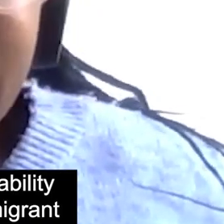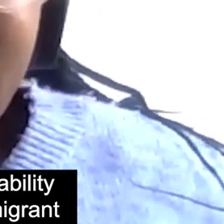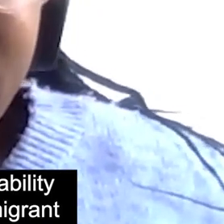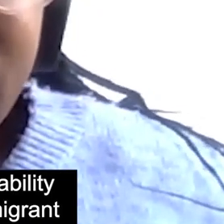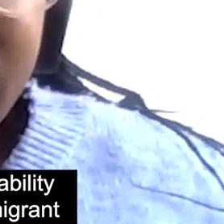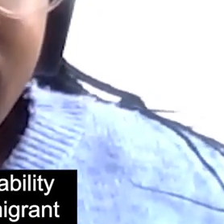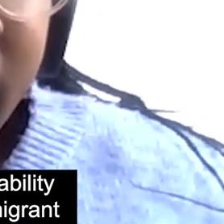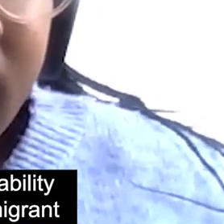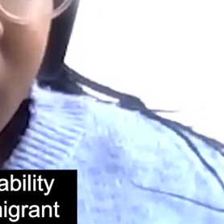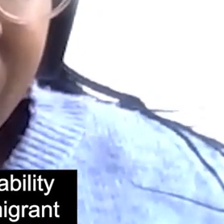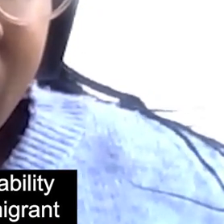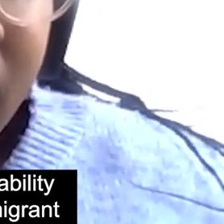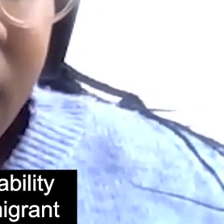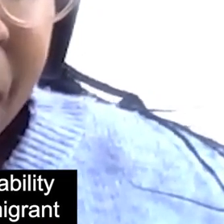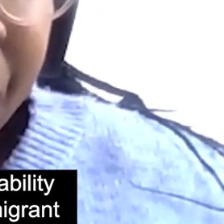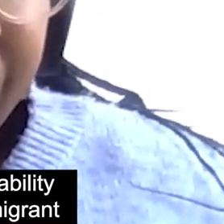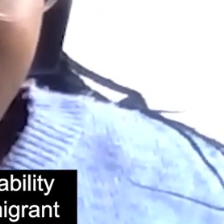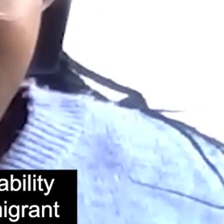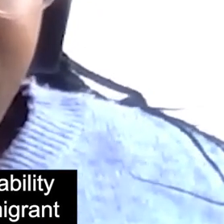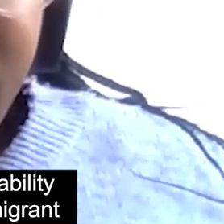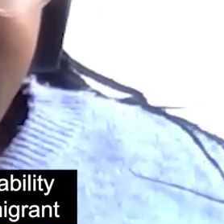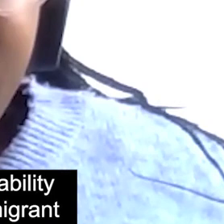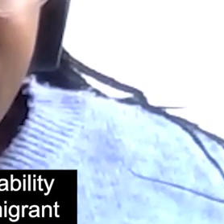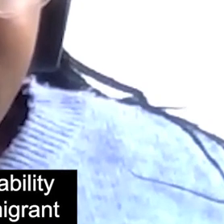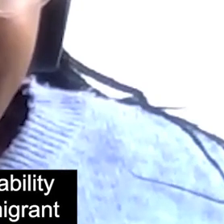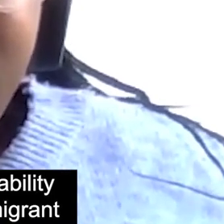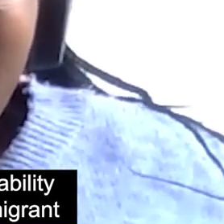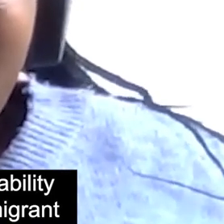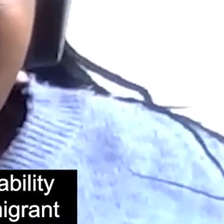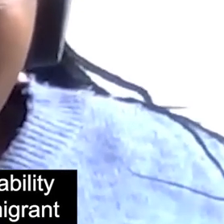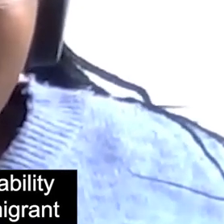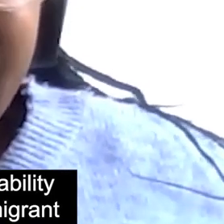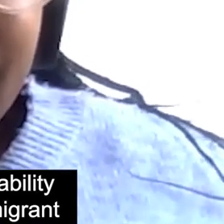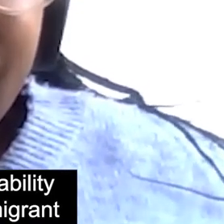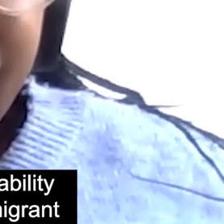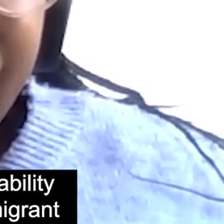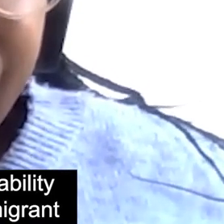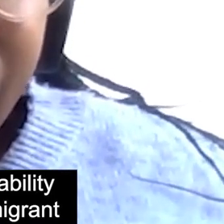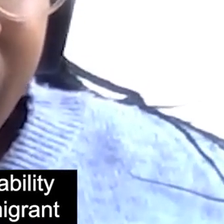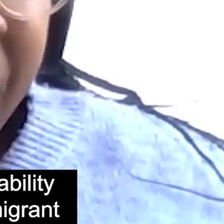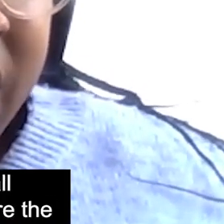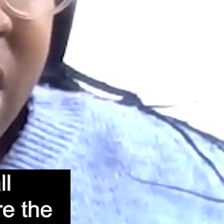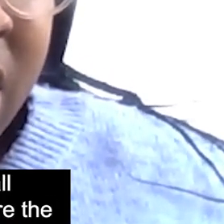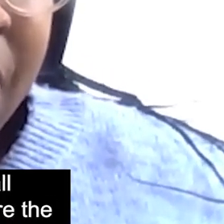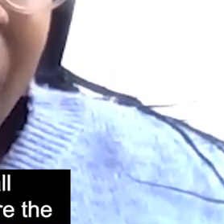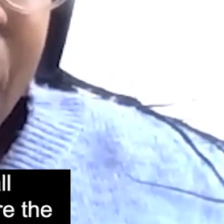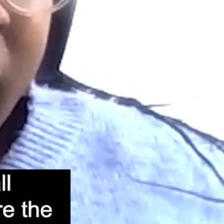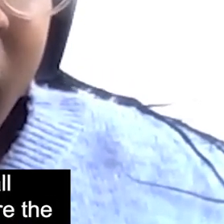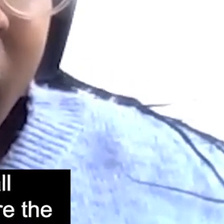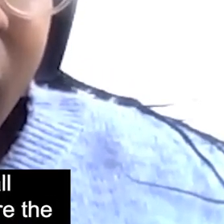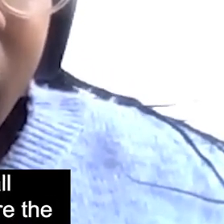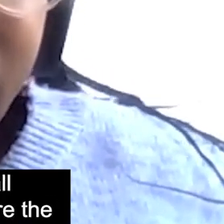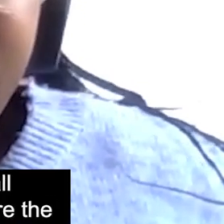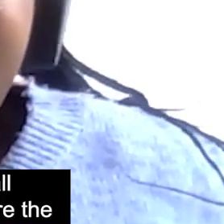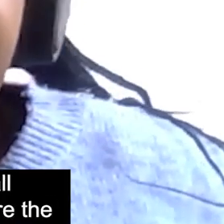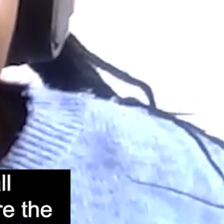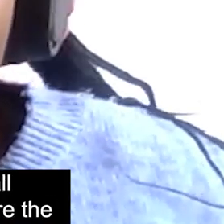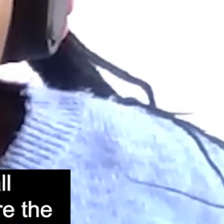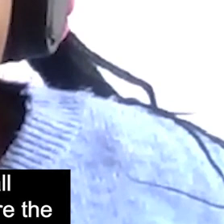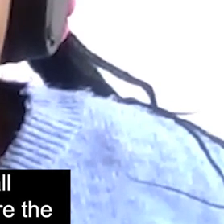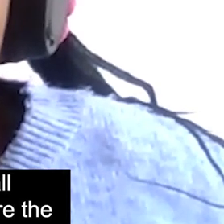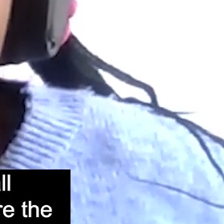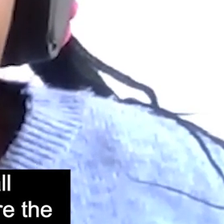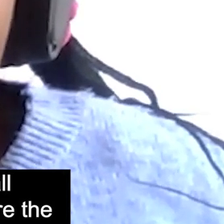at disability rights events. And also, coming from an immigrant Christian family, I